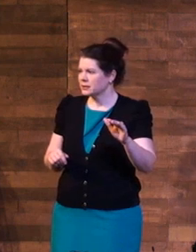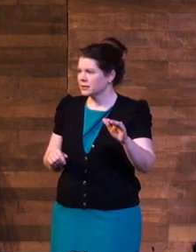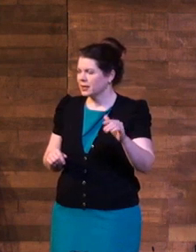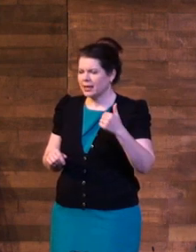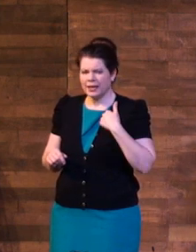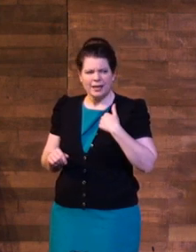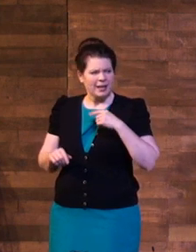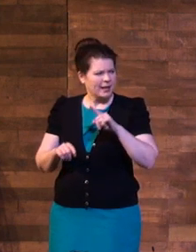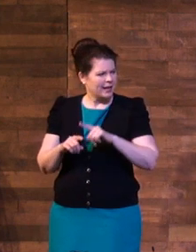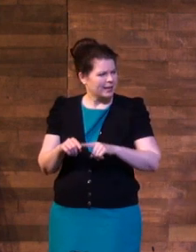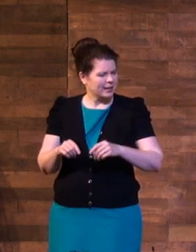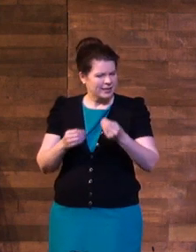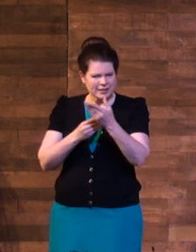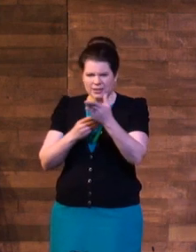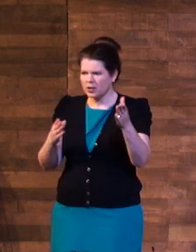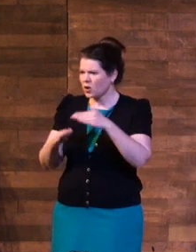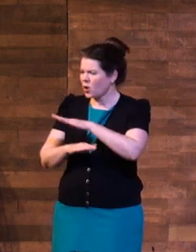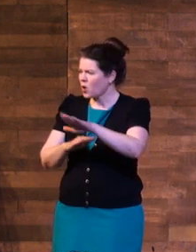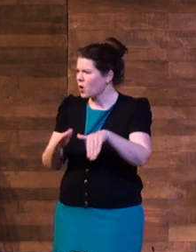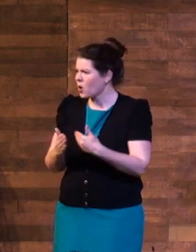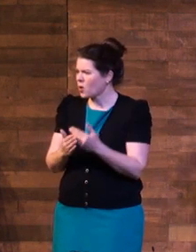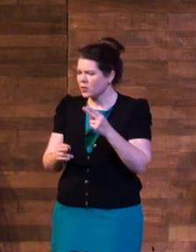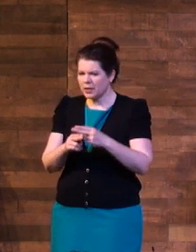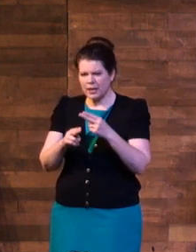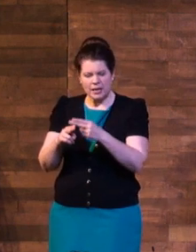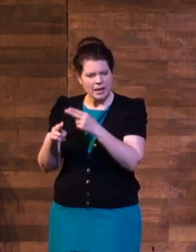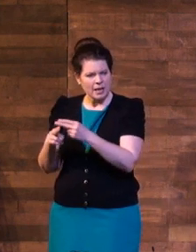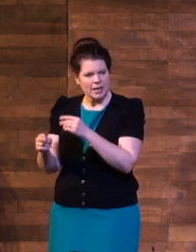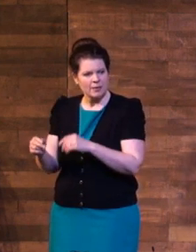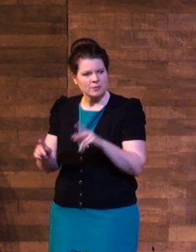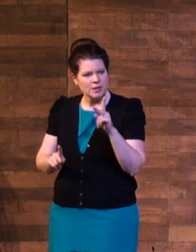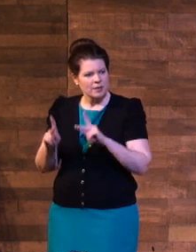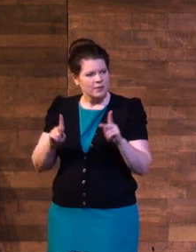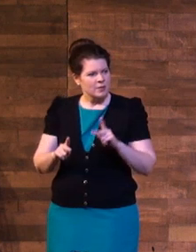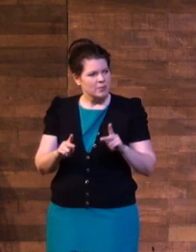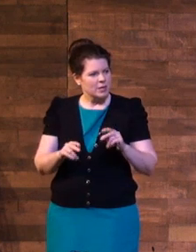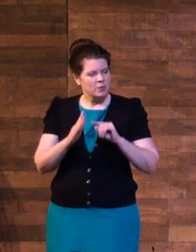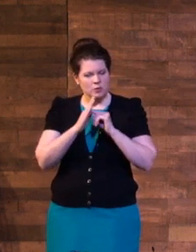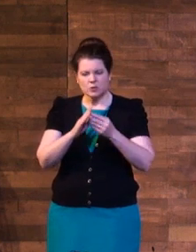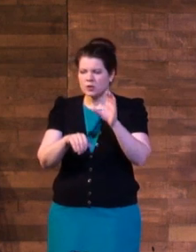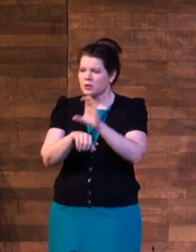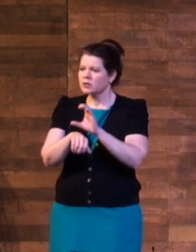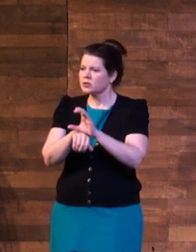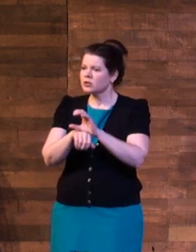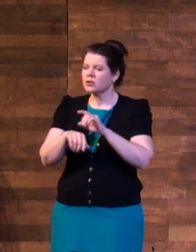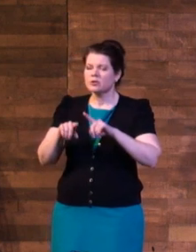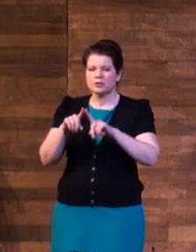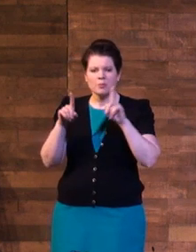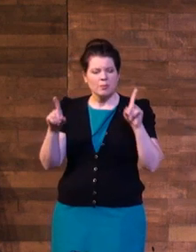you know, the Fairfax congregation, for example, and yet here we are resting on the shoulders of their faithfulness.